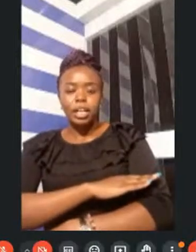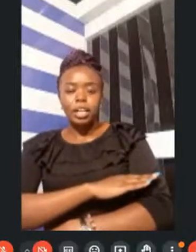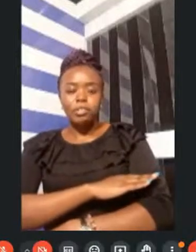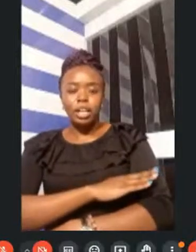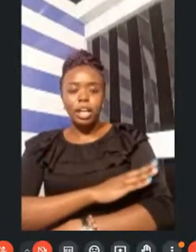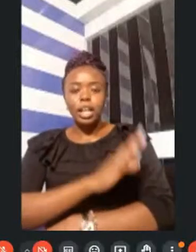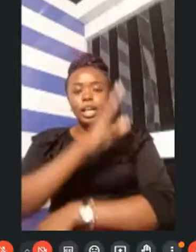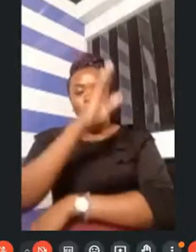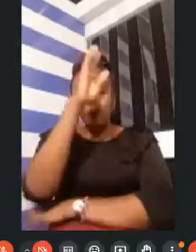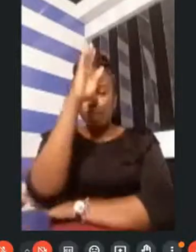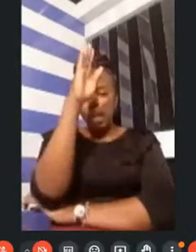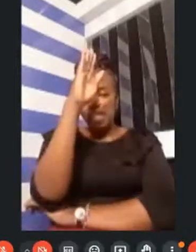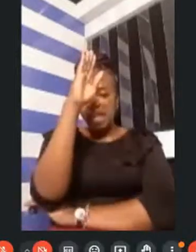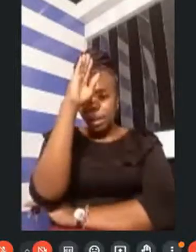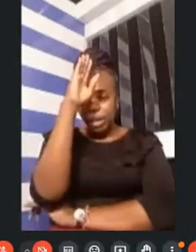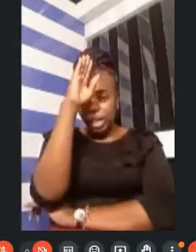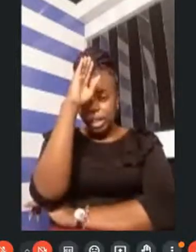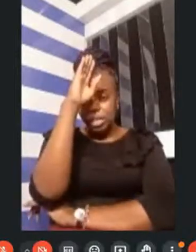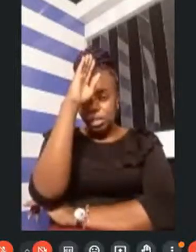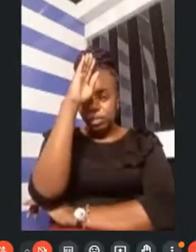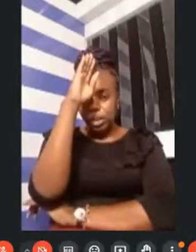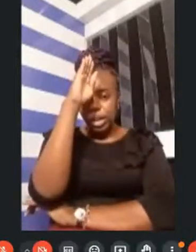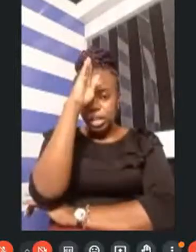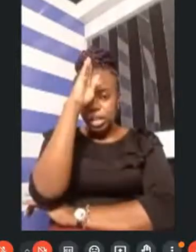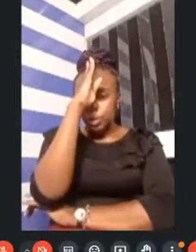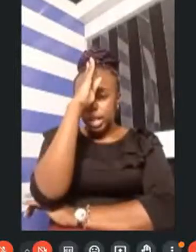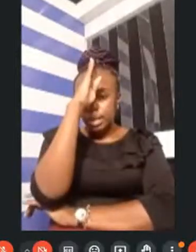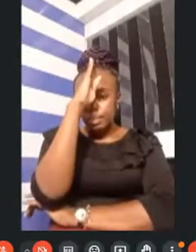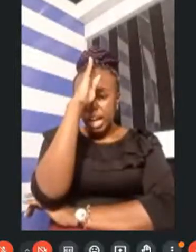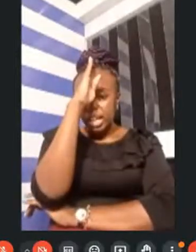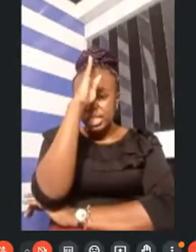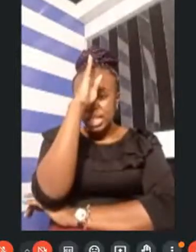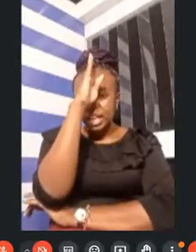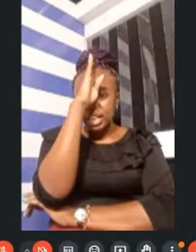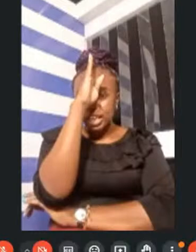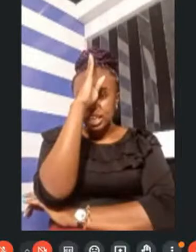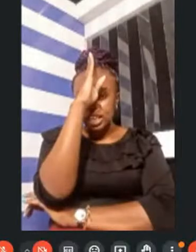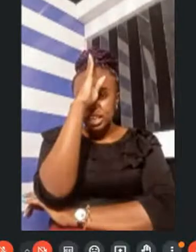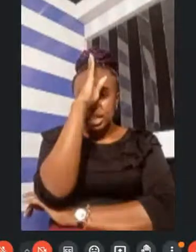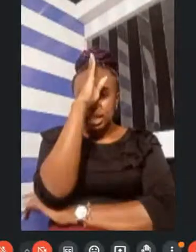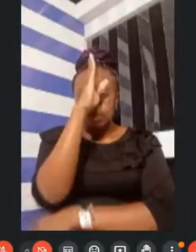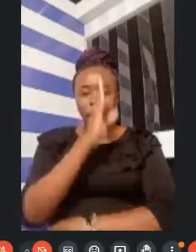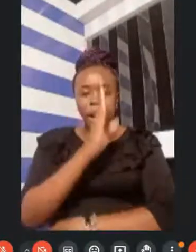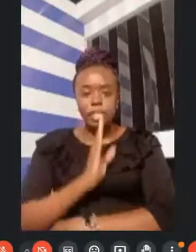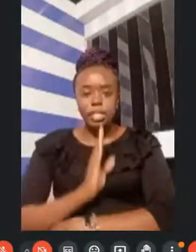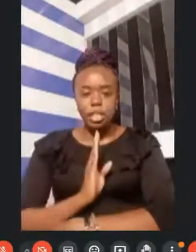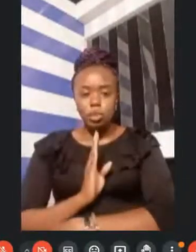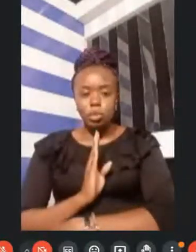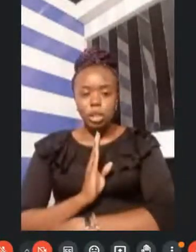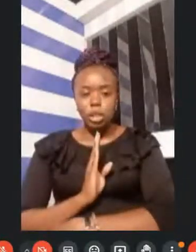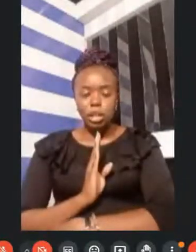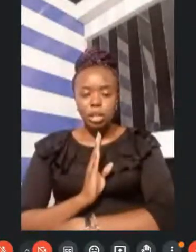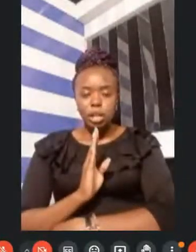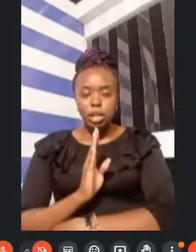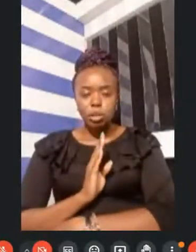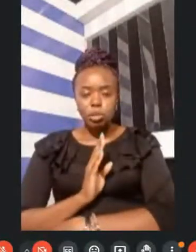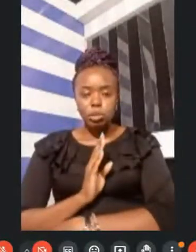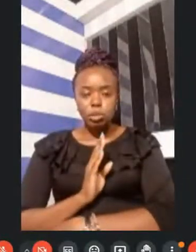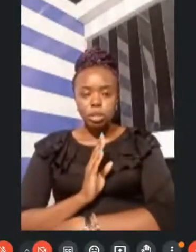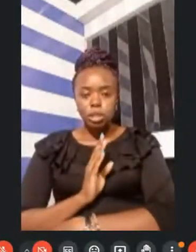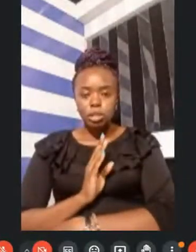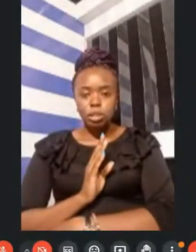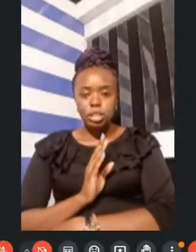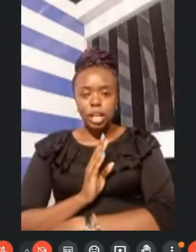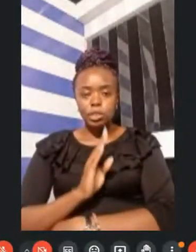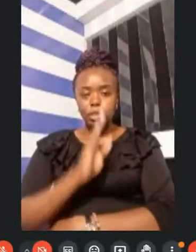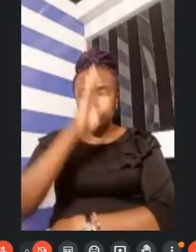evening, evening. Remember yesterday we did days of the week, tukasema Sunday, Sunday, but noon,